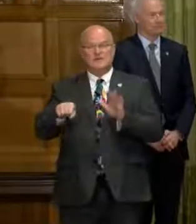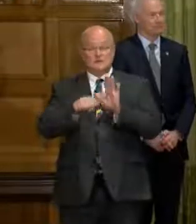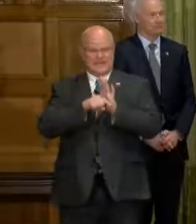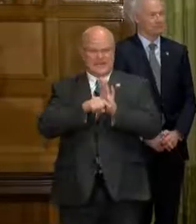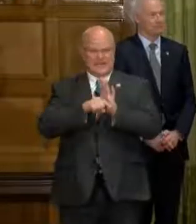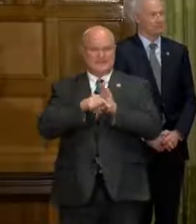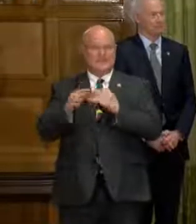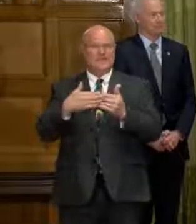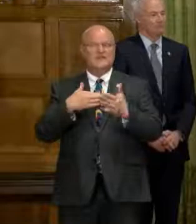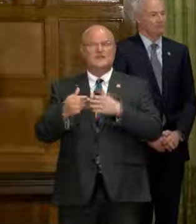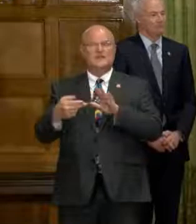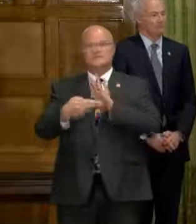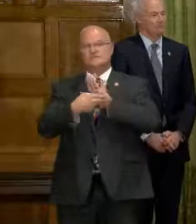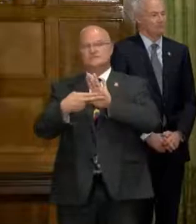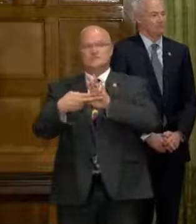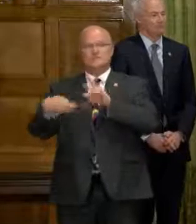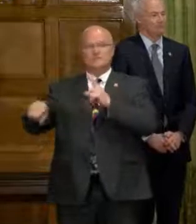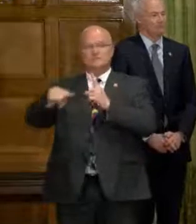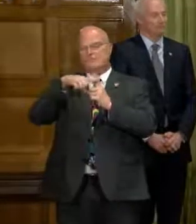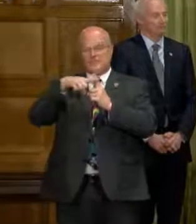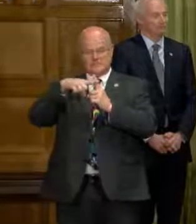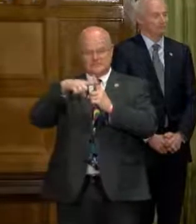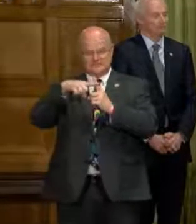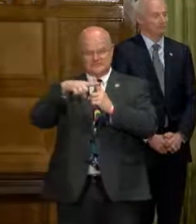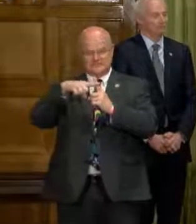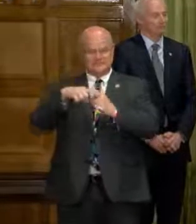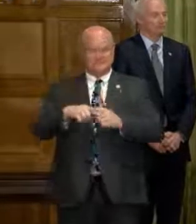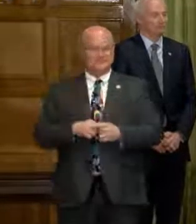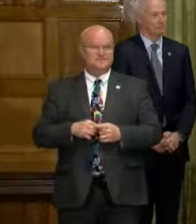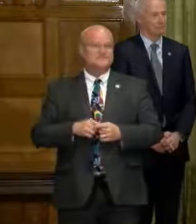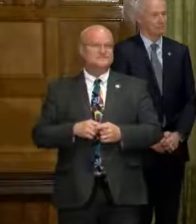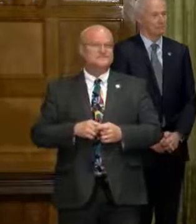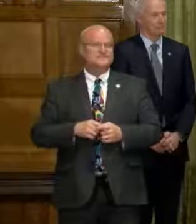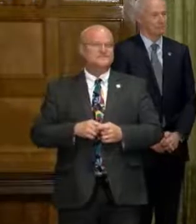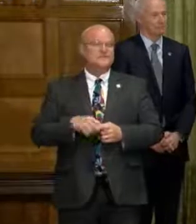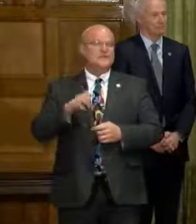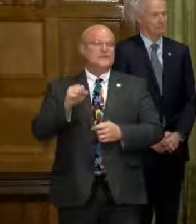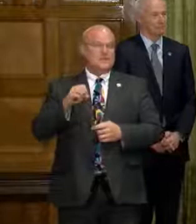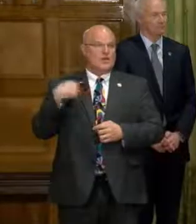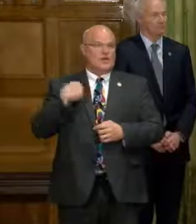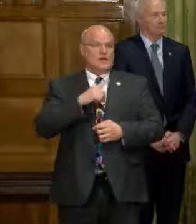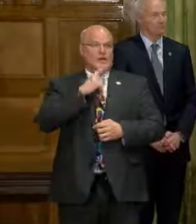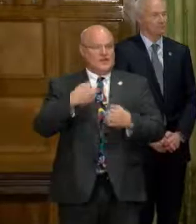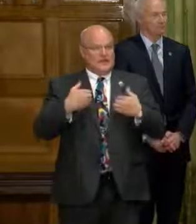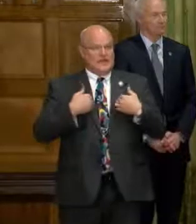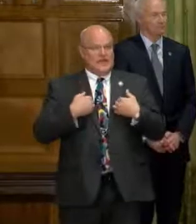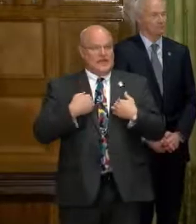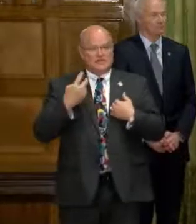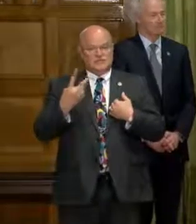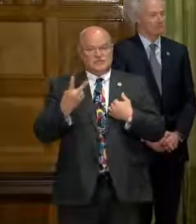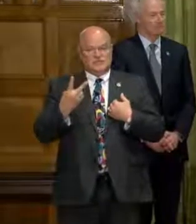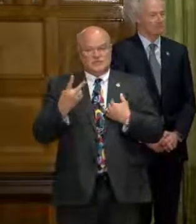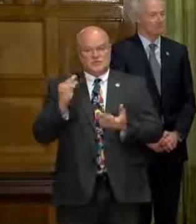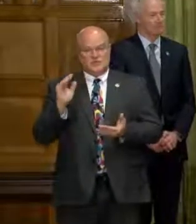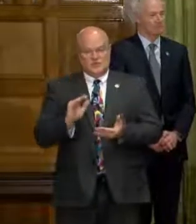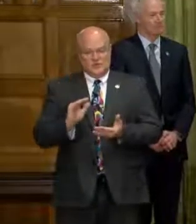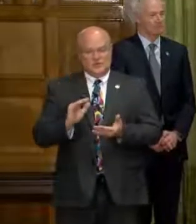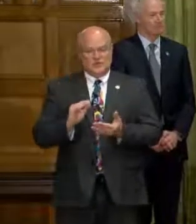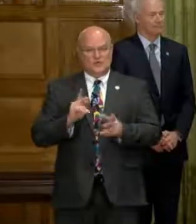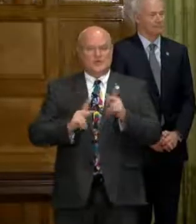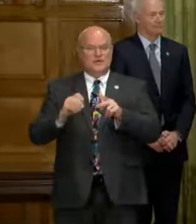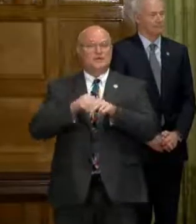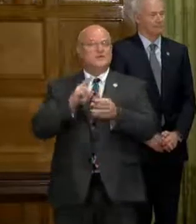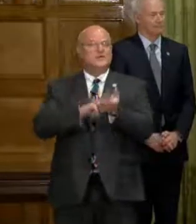actually negative, even though they were initially reported as positive. So we actually had 2 fewer